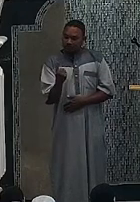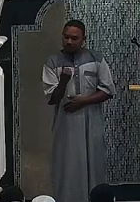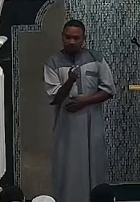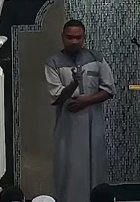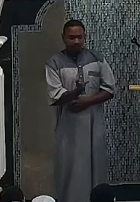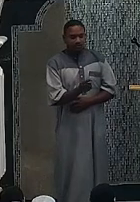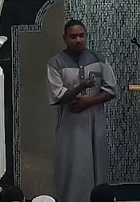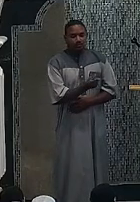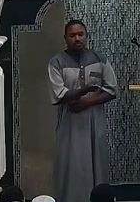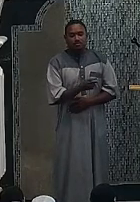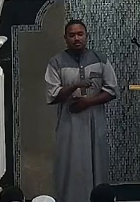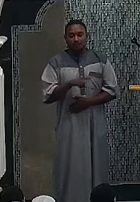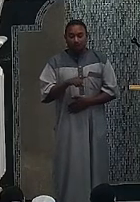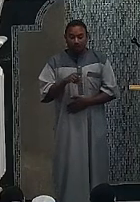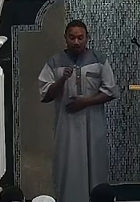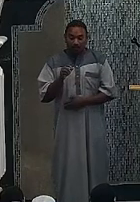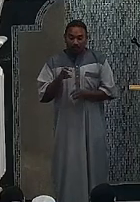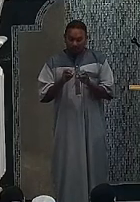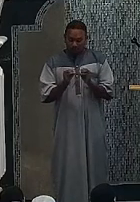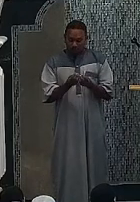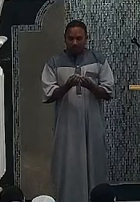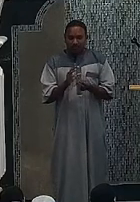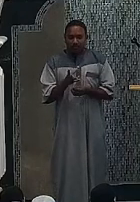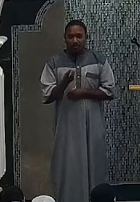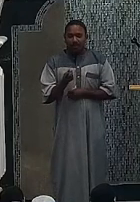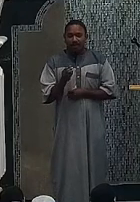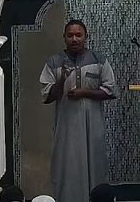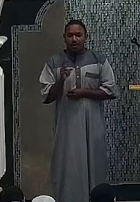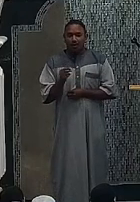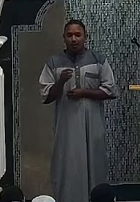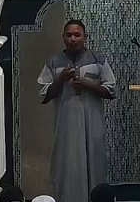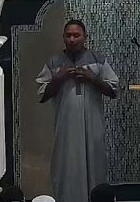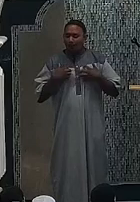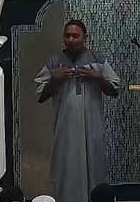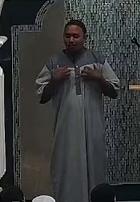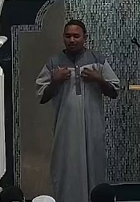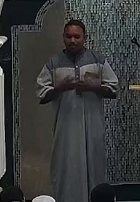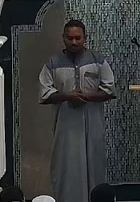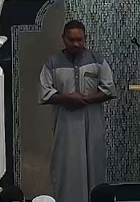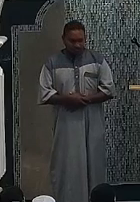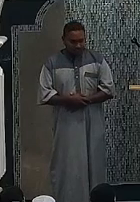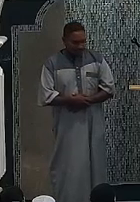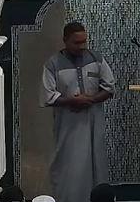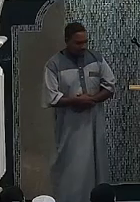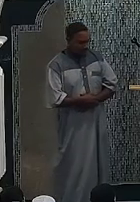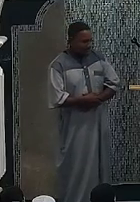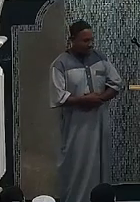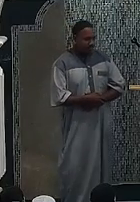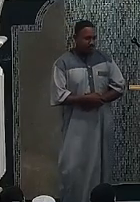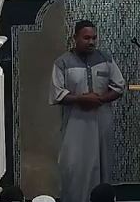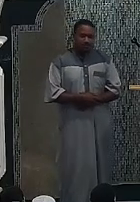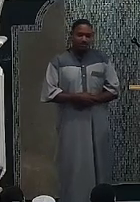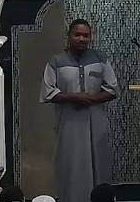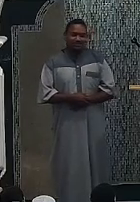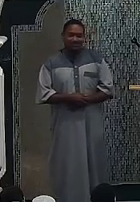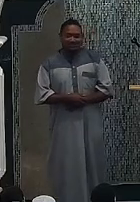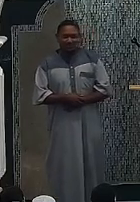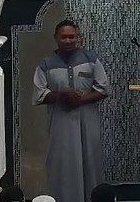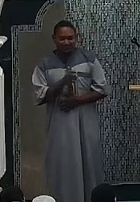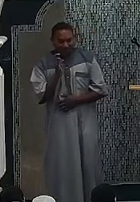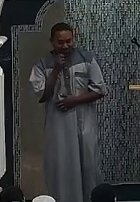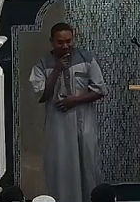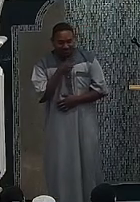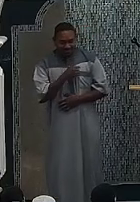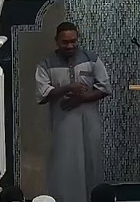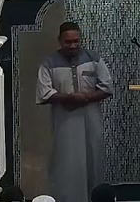The school was also established with the idea and the concept that if we've been running behind the Catholic